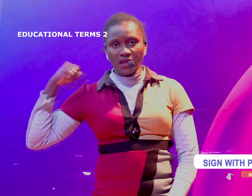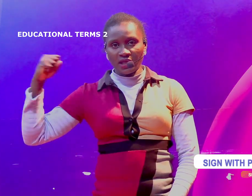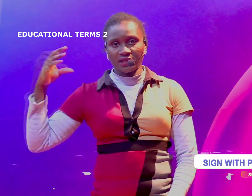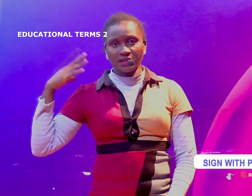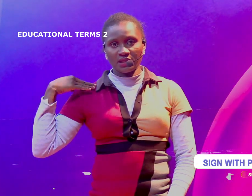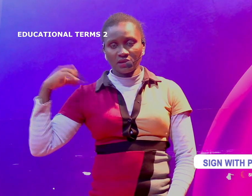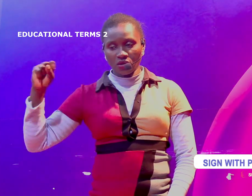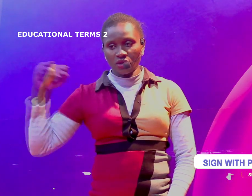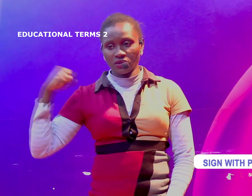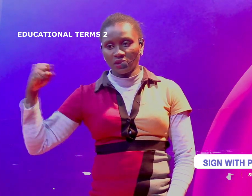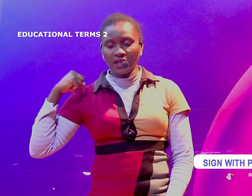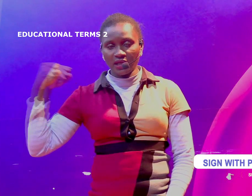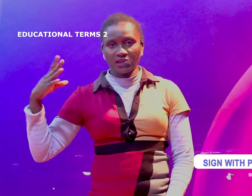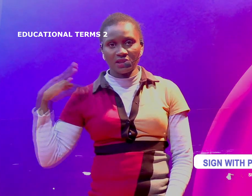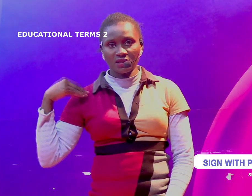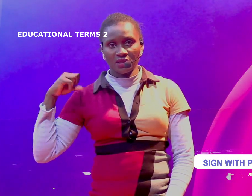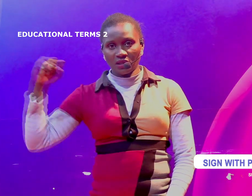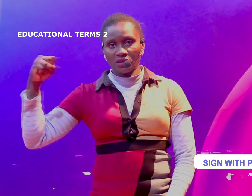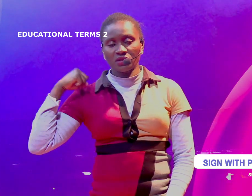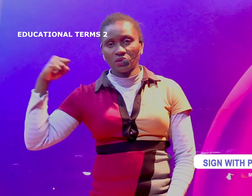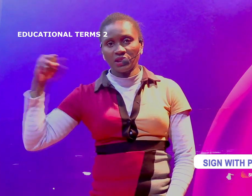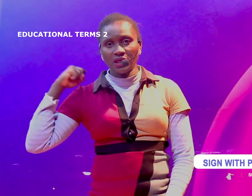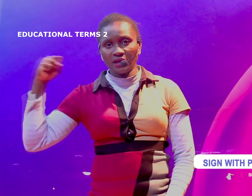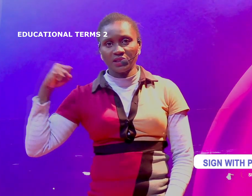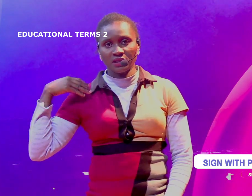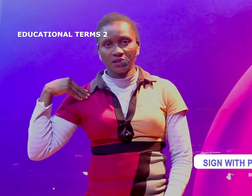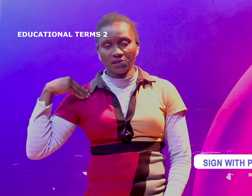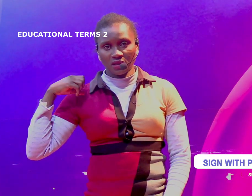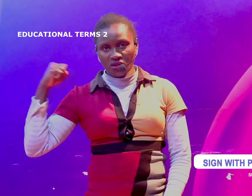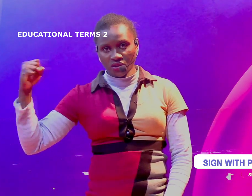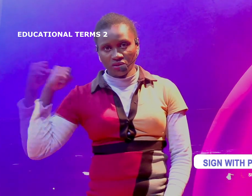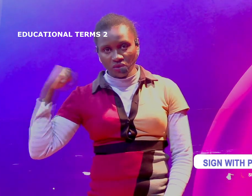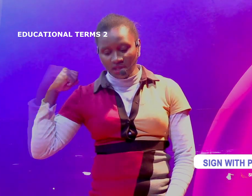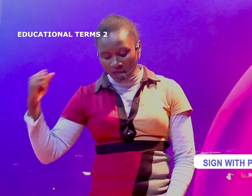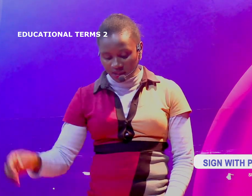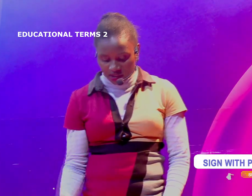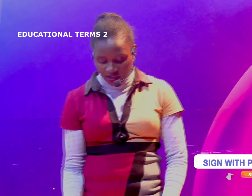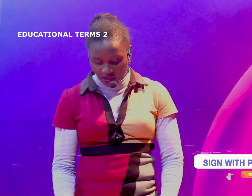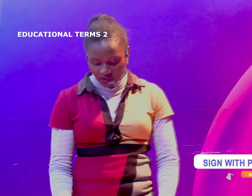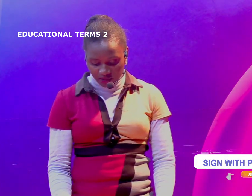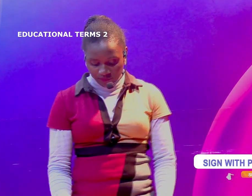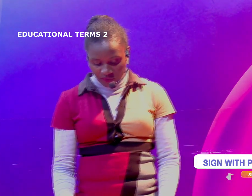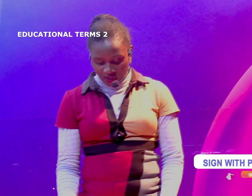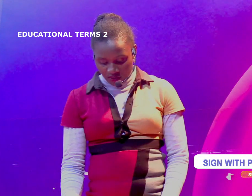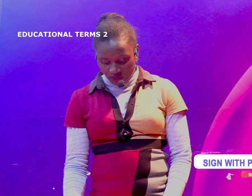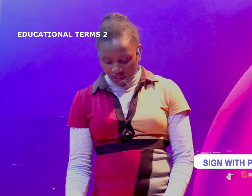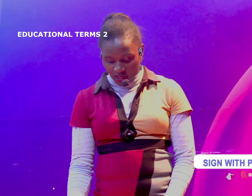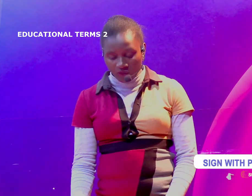oneness. So solidarity, solidarity, solidarity. And then we have